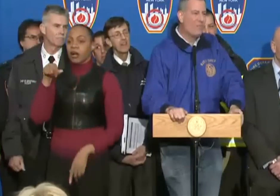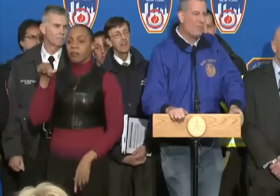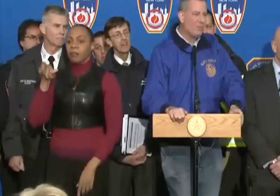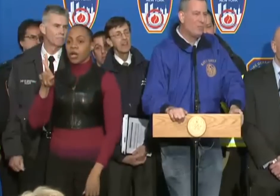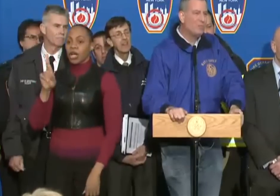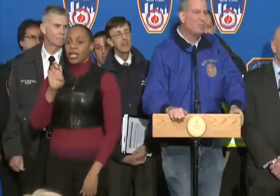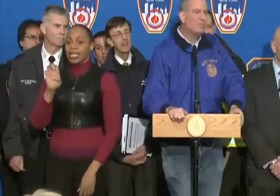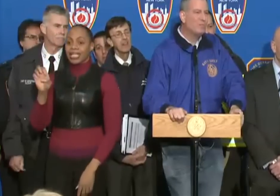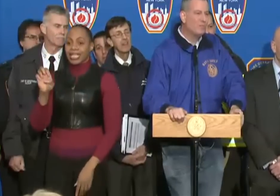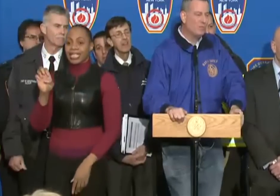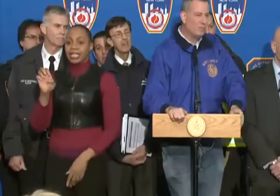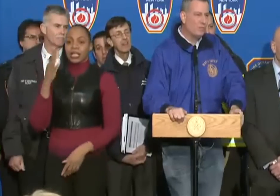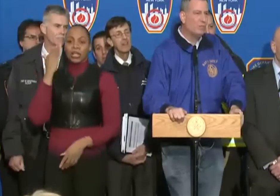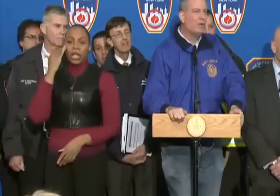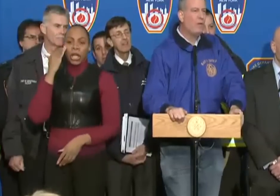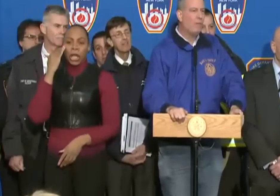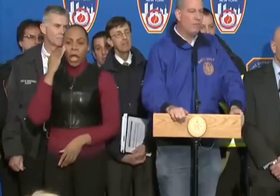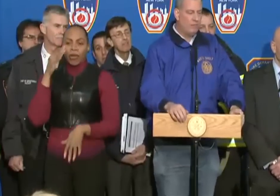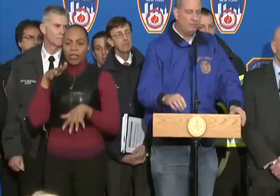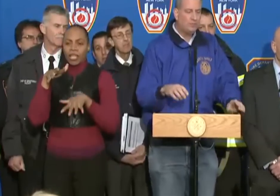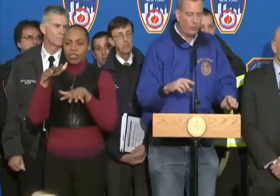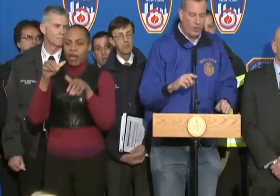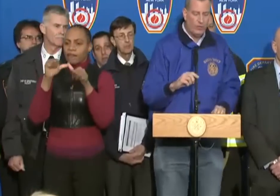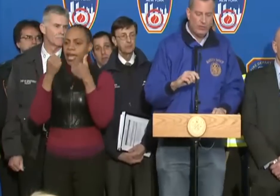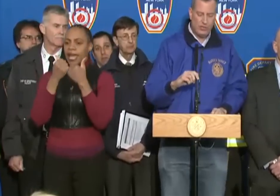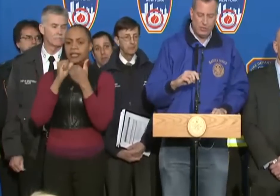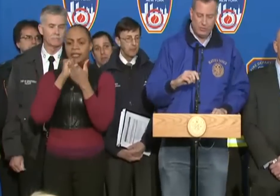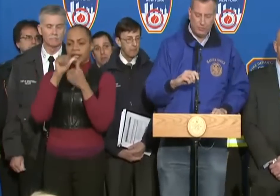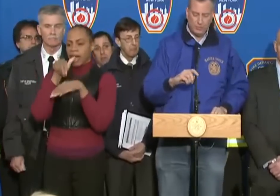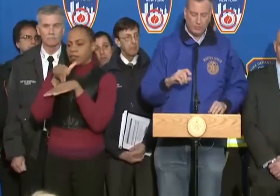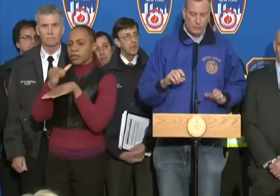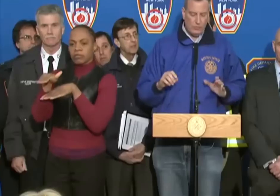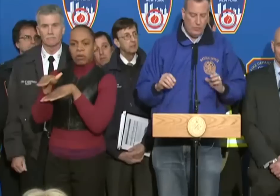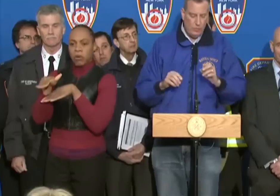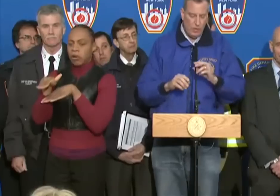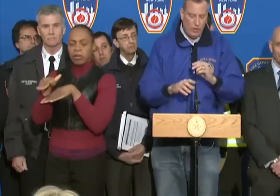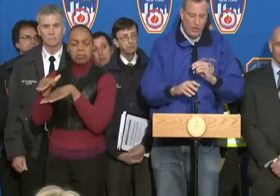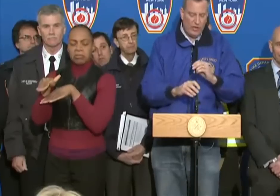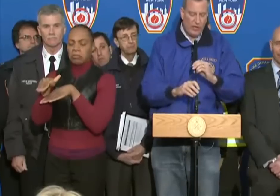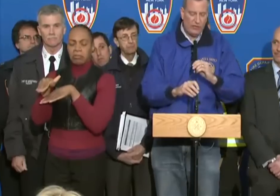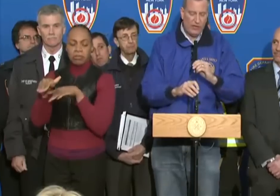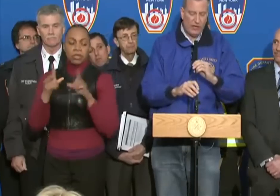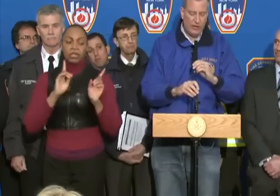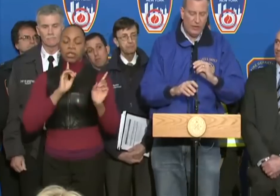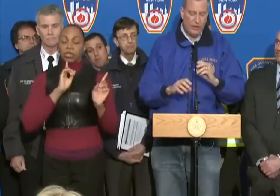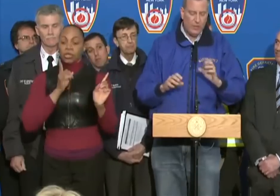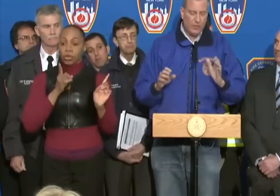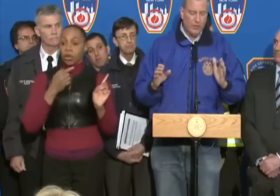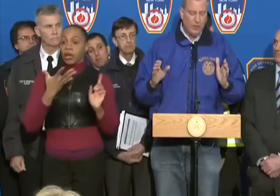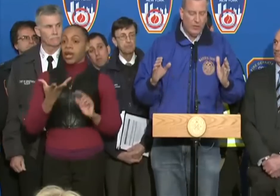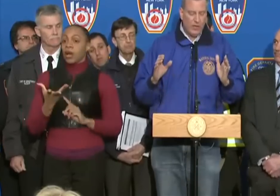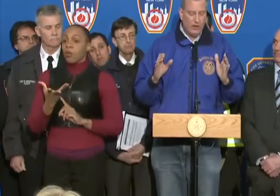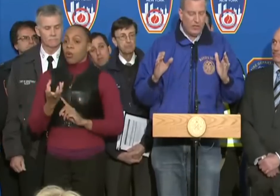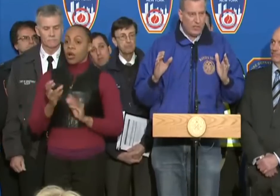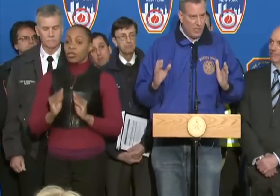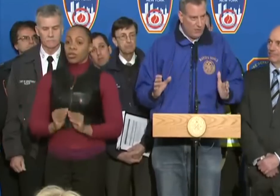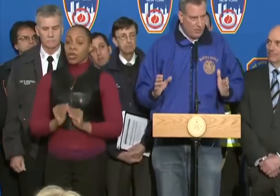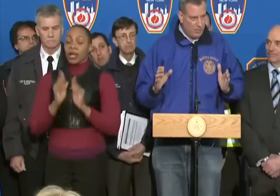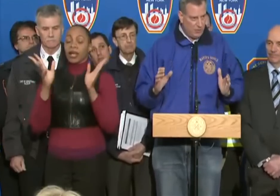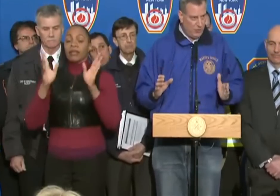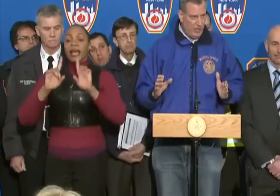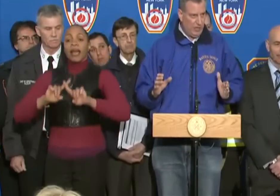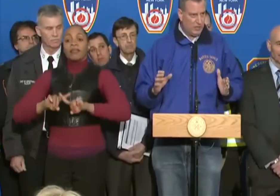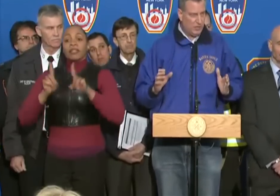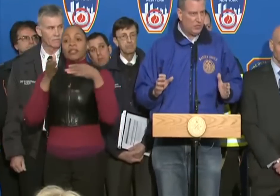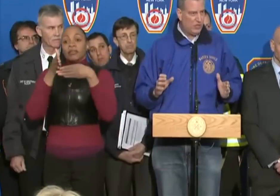traffic agents were not deployed. Can you talk about the decision not to deploy those traffic agents? I want to clarify. There is a